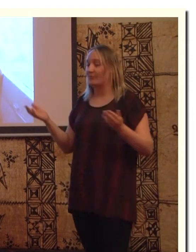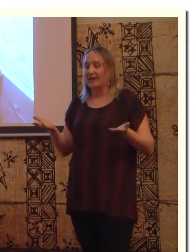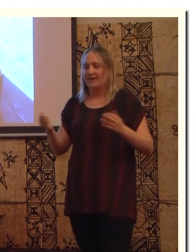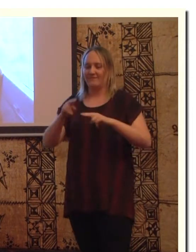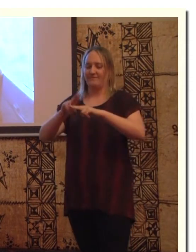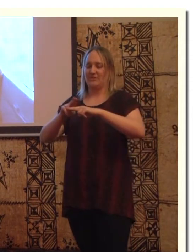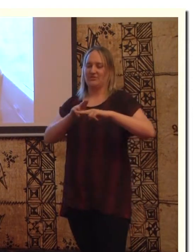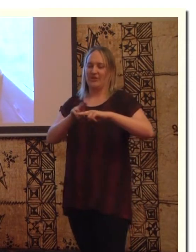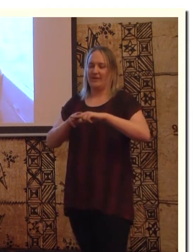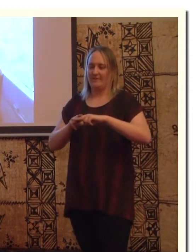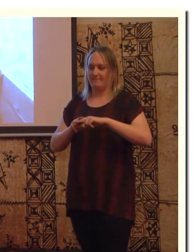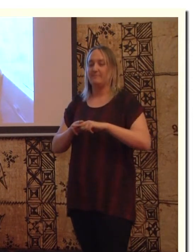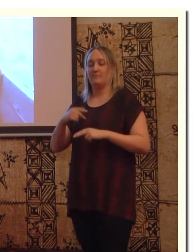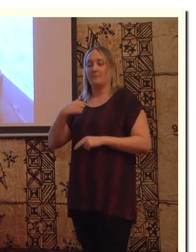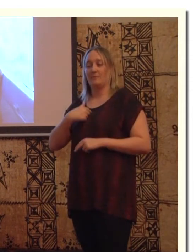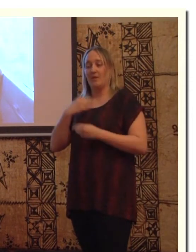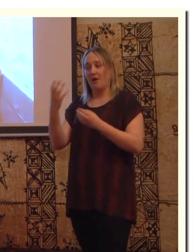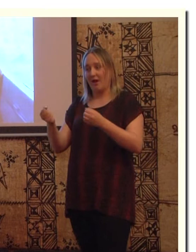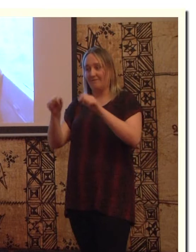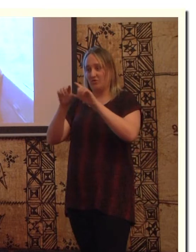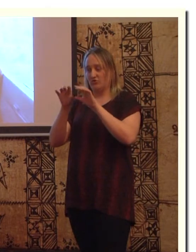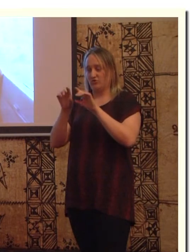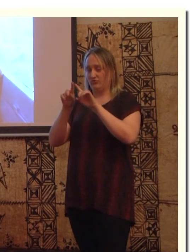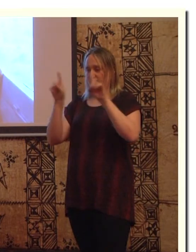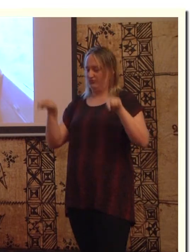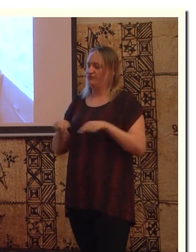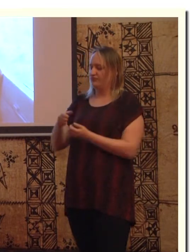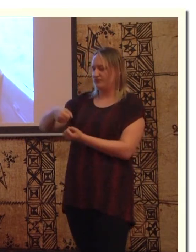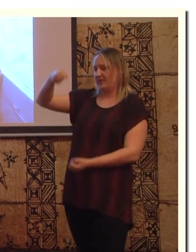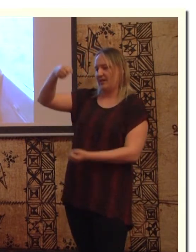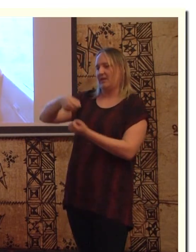lots and lots of mischief there. This picture is from Fiji.